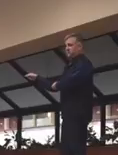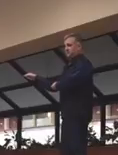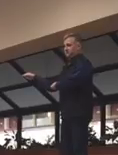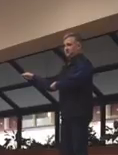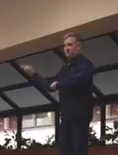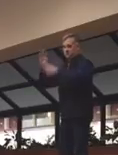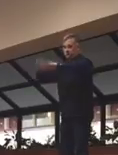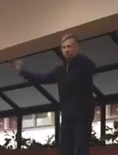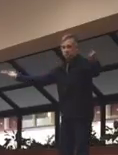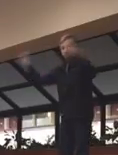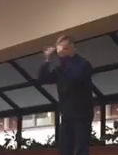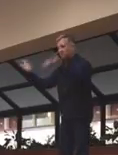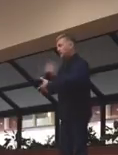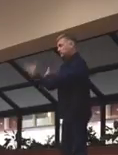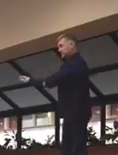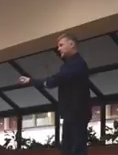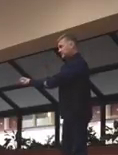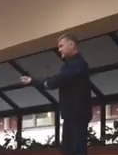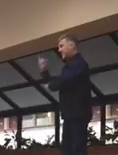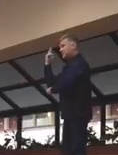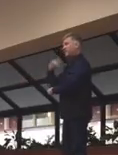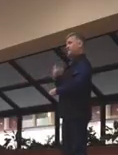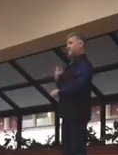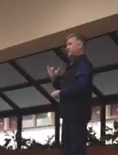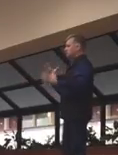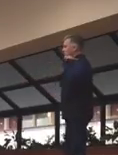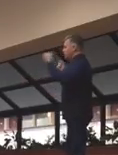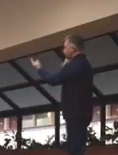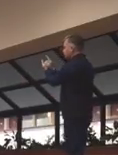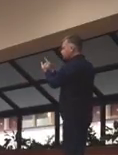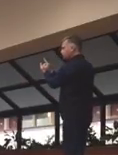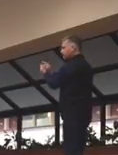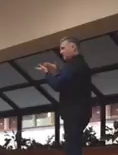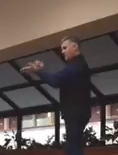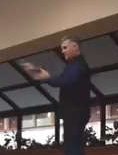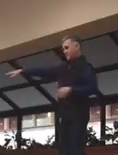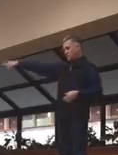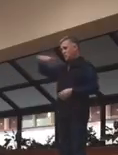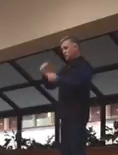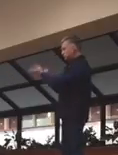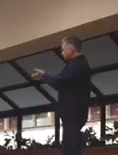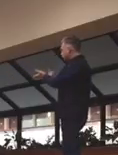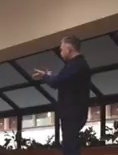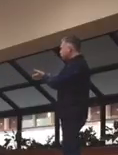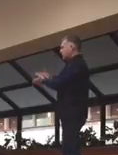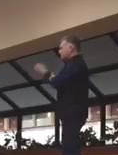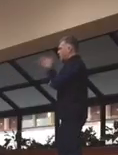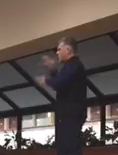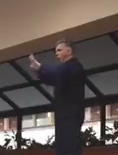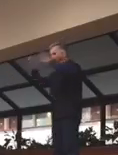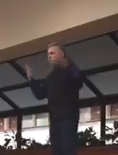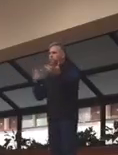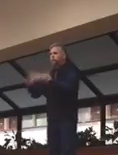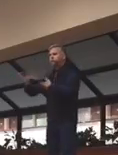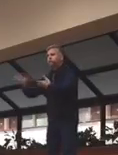And I just want to let you all know that I do trust her. I trust our rep. And that's why I feel confident that I can come up to her and